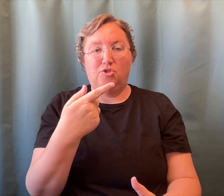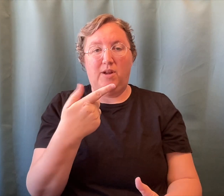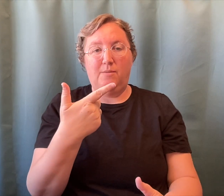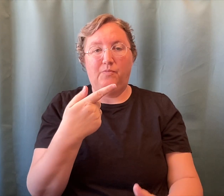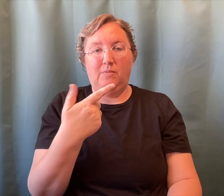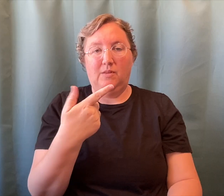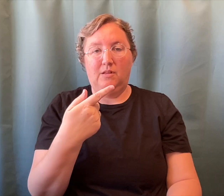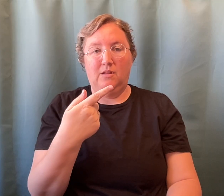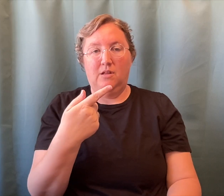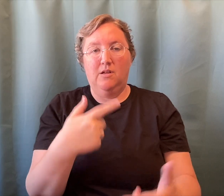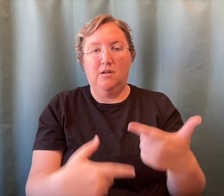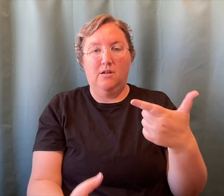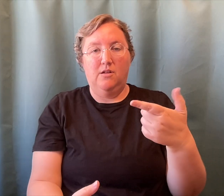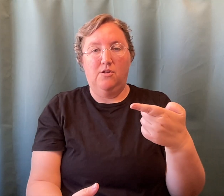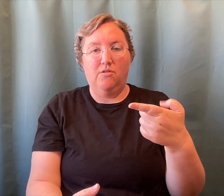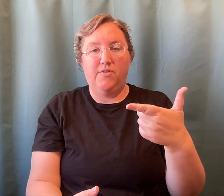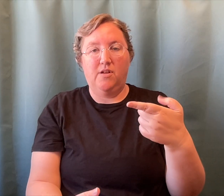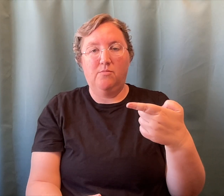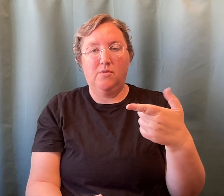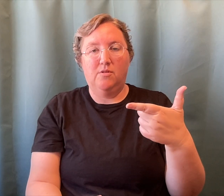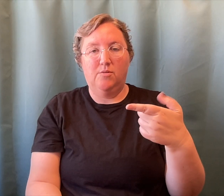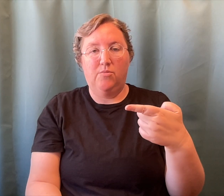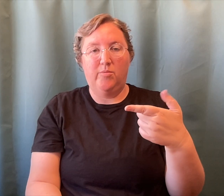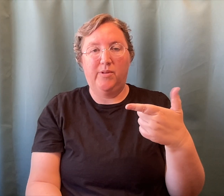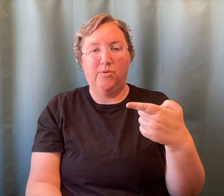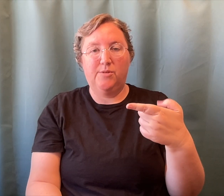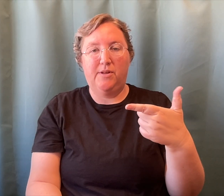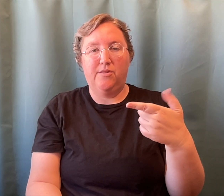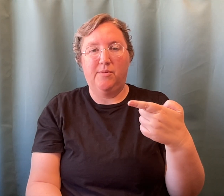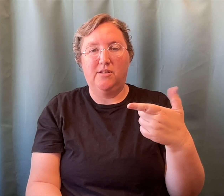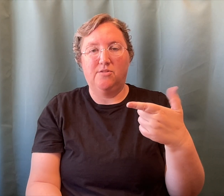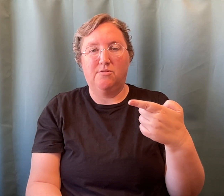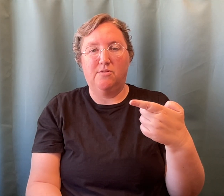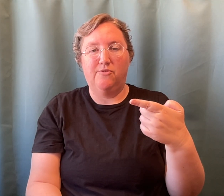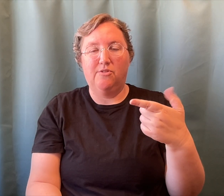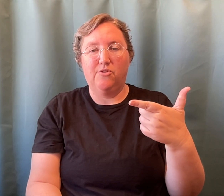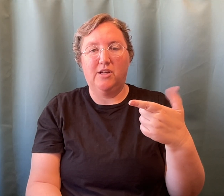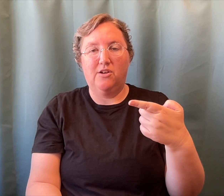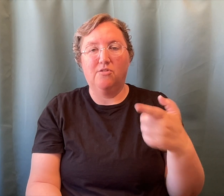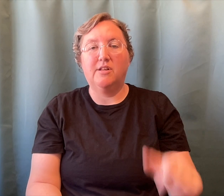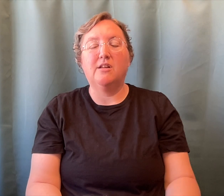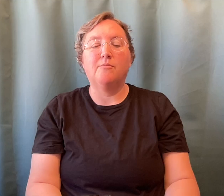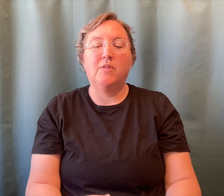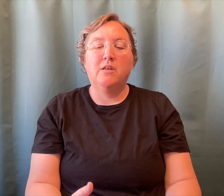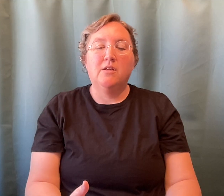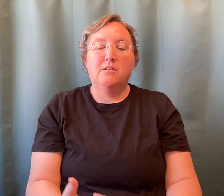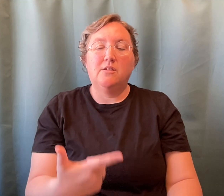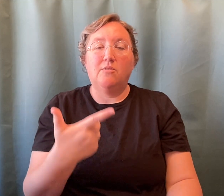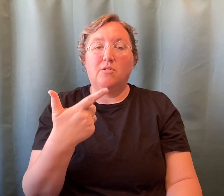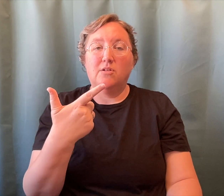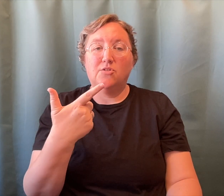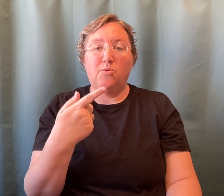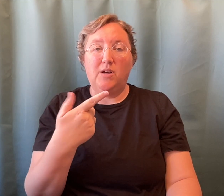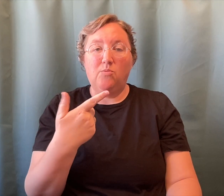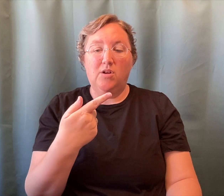straight. Your thumb probably works better than mine, so you can feel free and curl it in. So 21